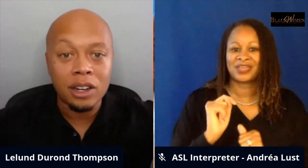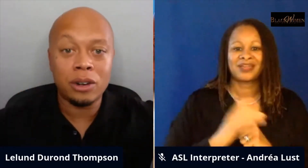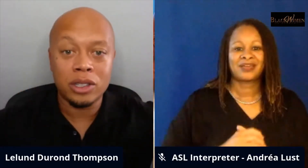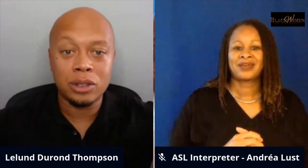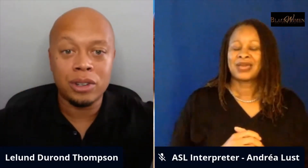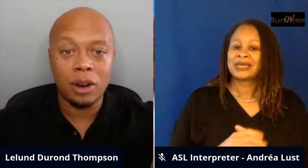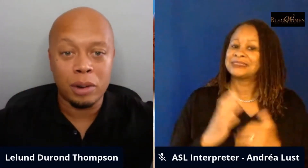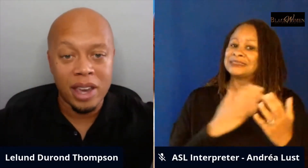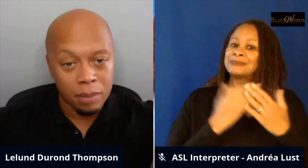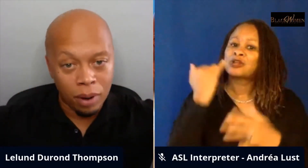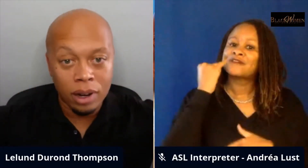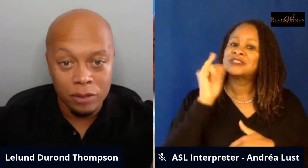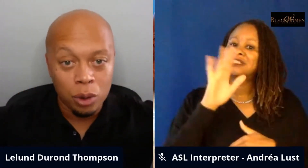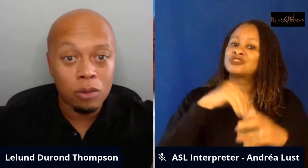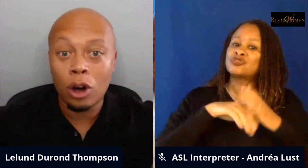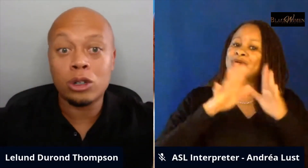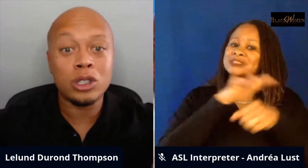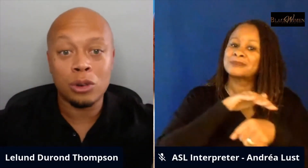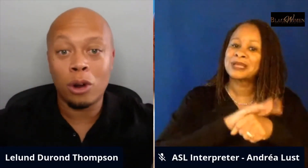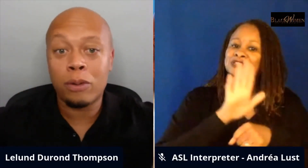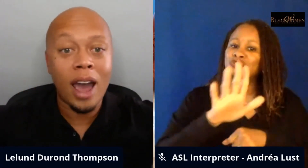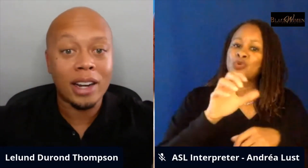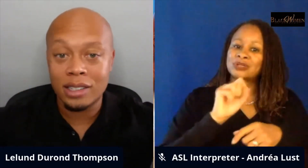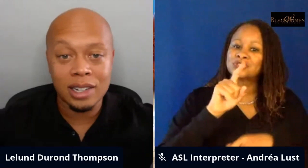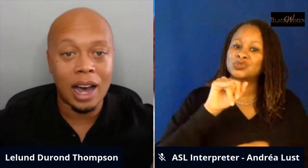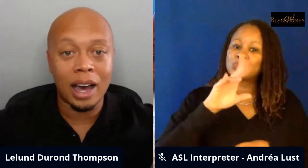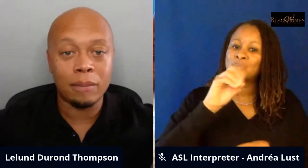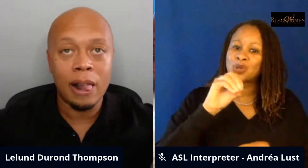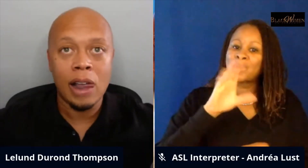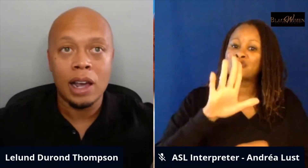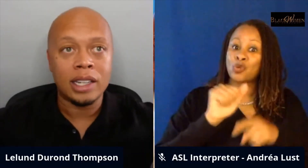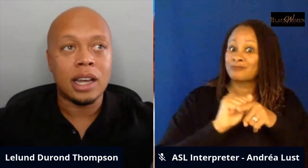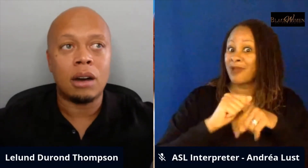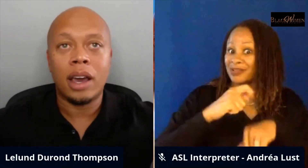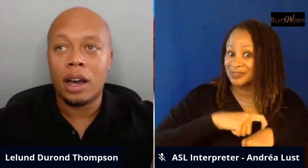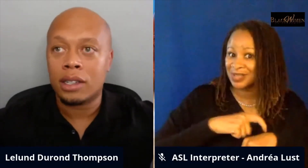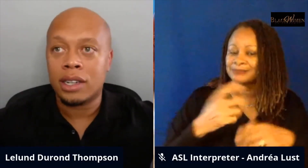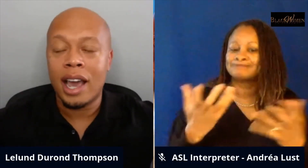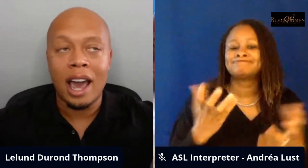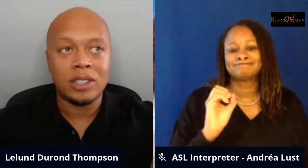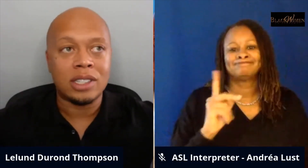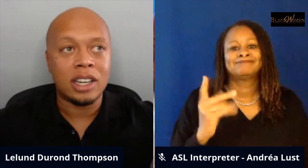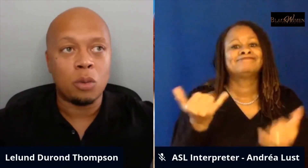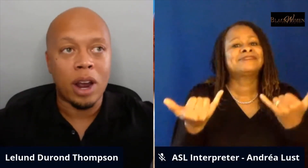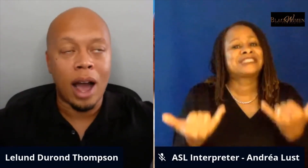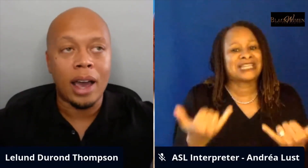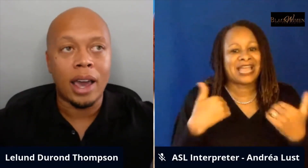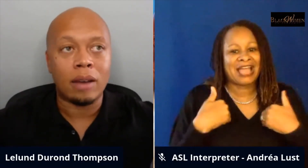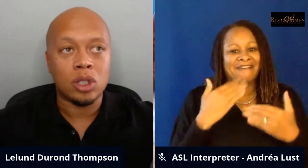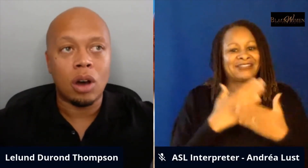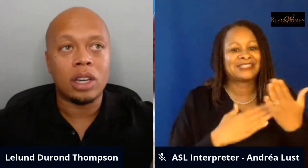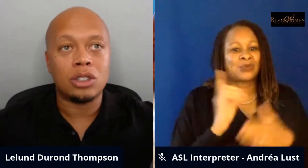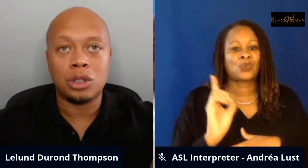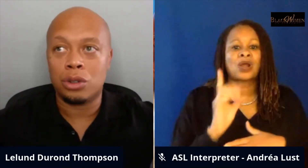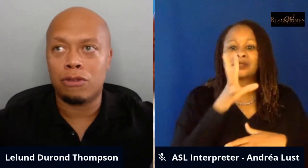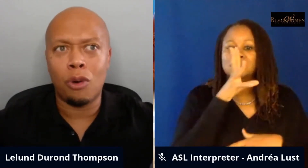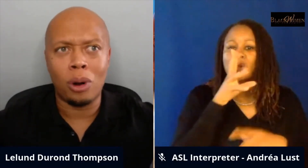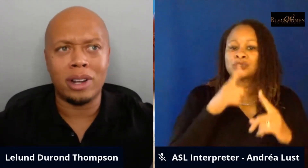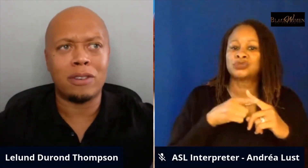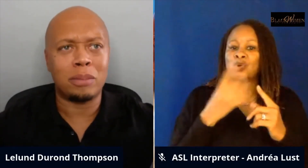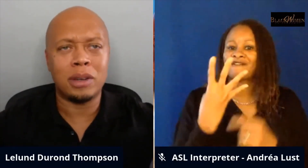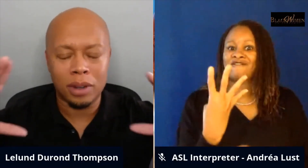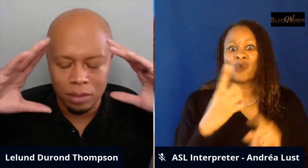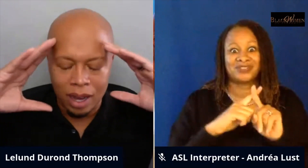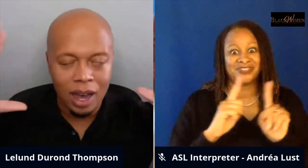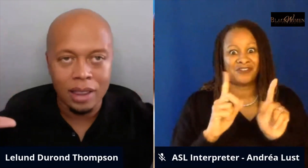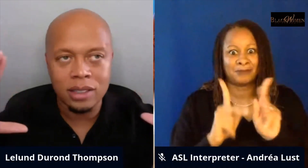space, in your studio, and make it part of your rehearsal, your practice time, it's like, okay, today I have a scene where I am talking to 4